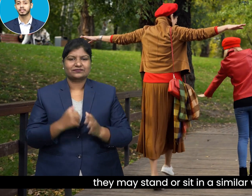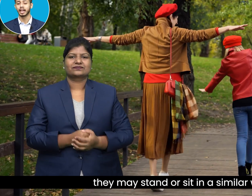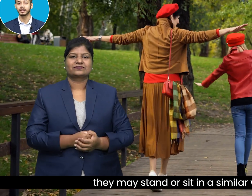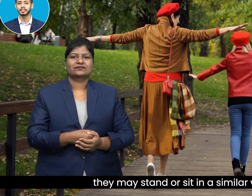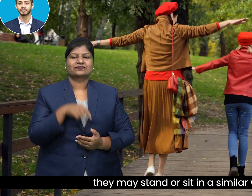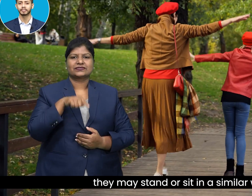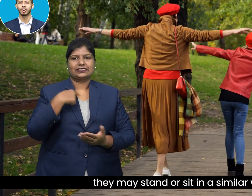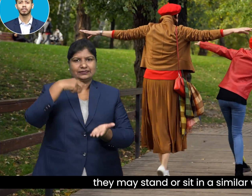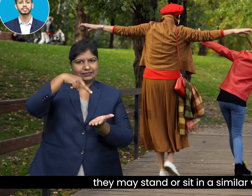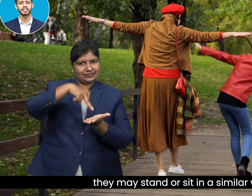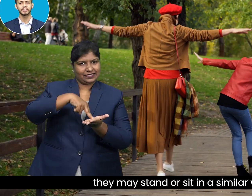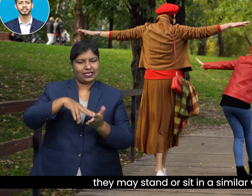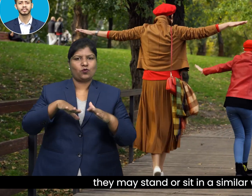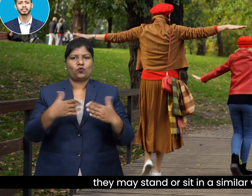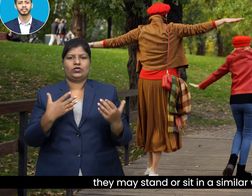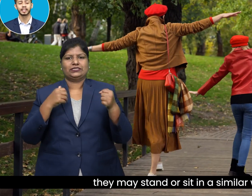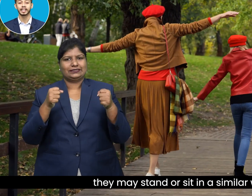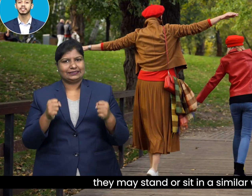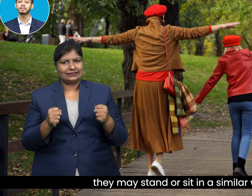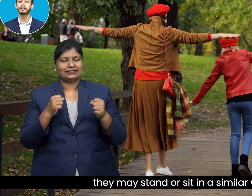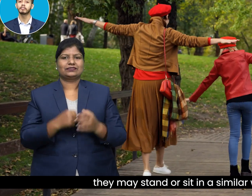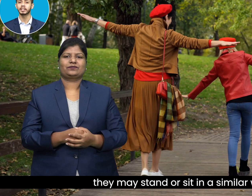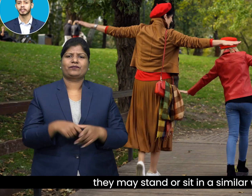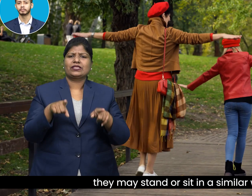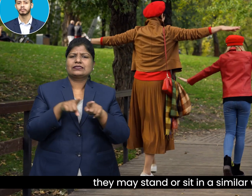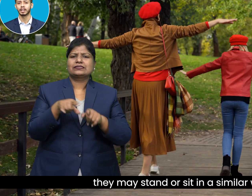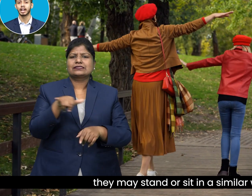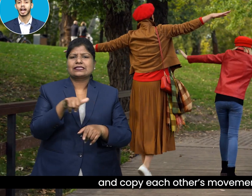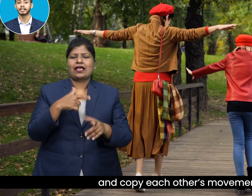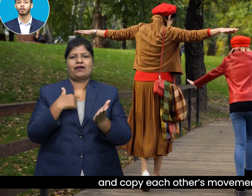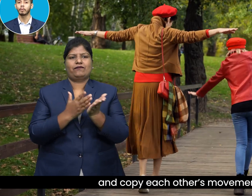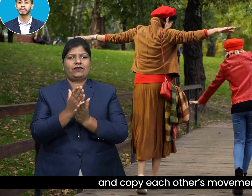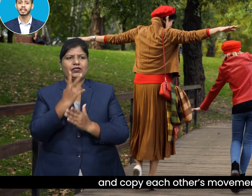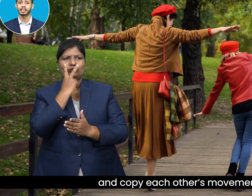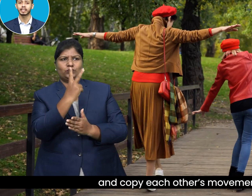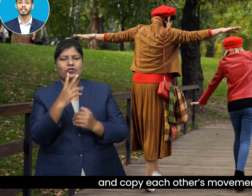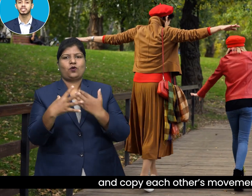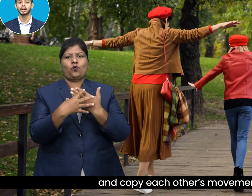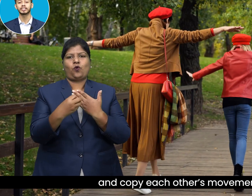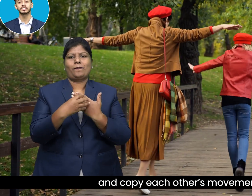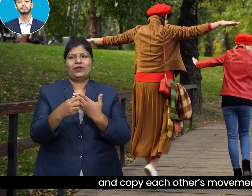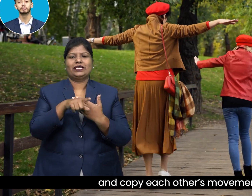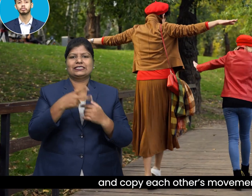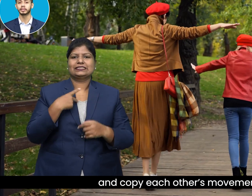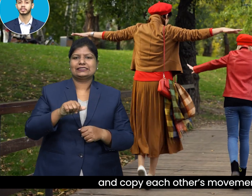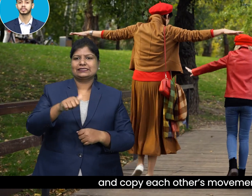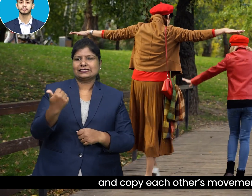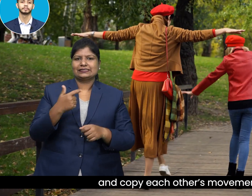they may stand or sit in a similar way and copy each